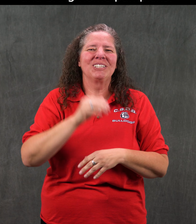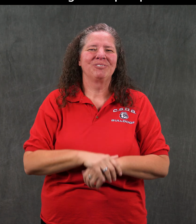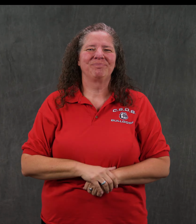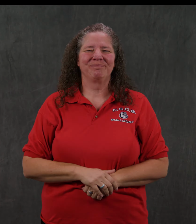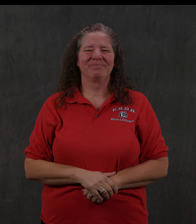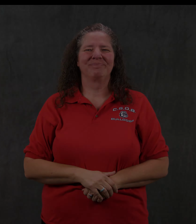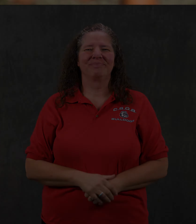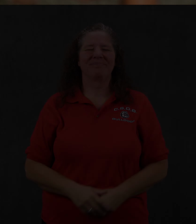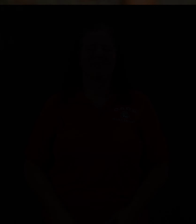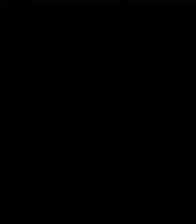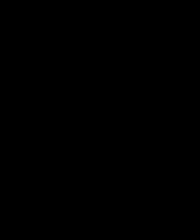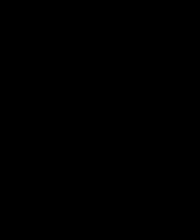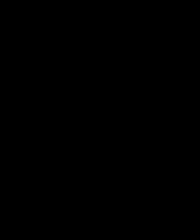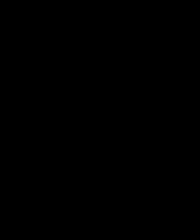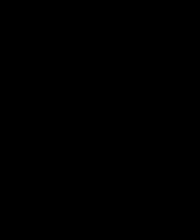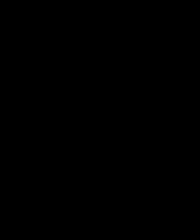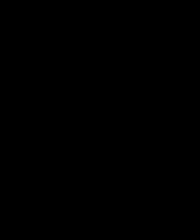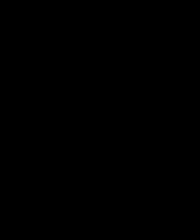Fade to black.